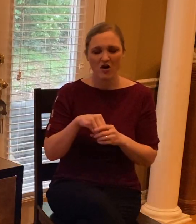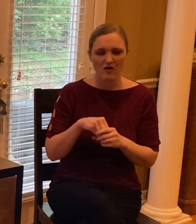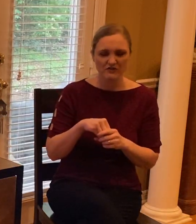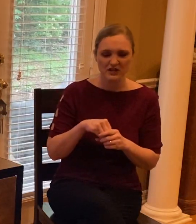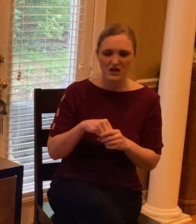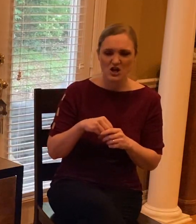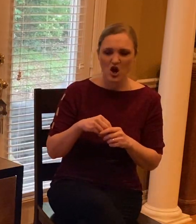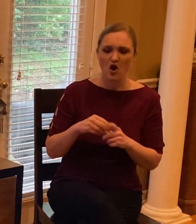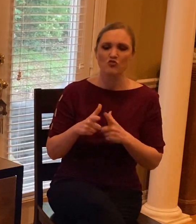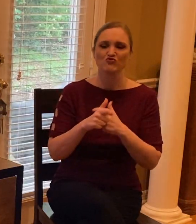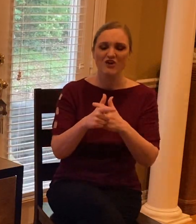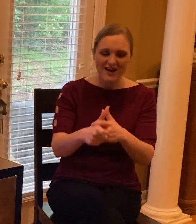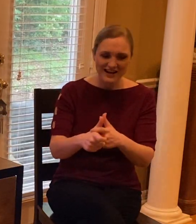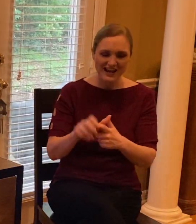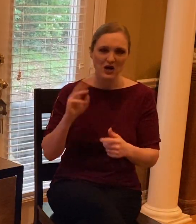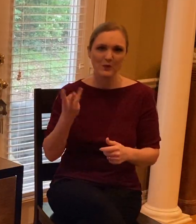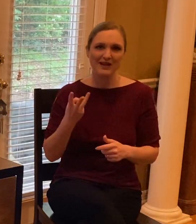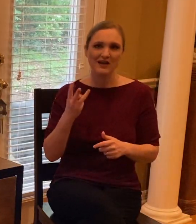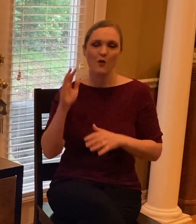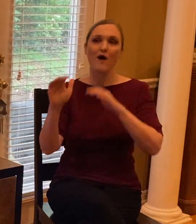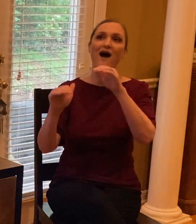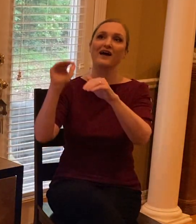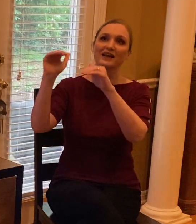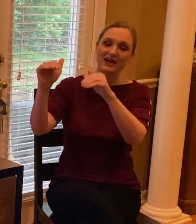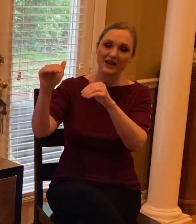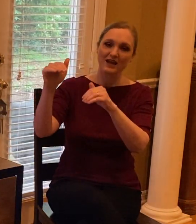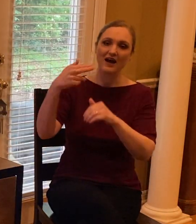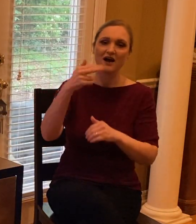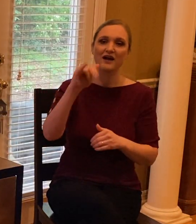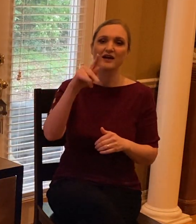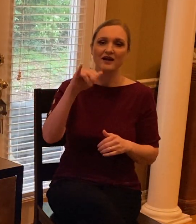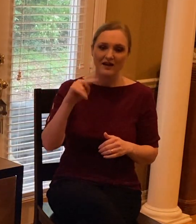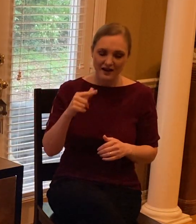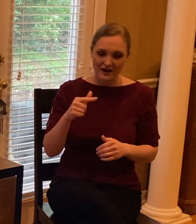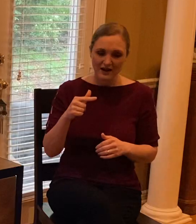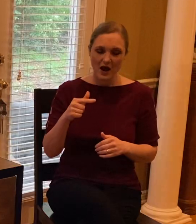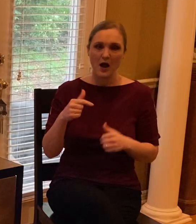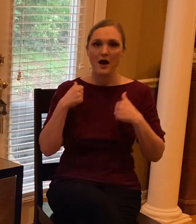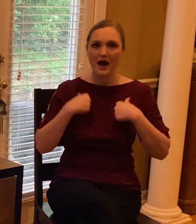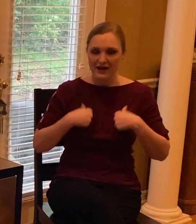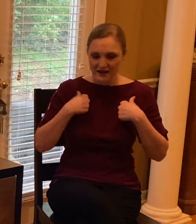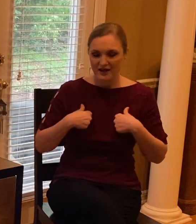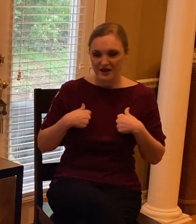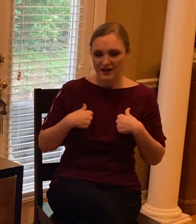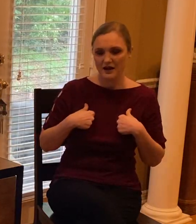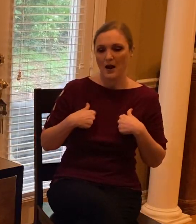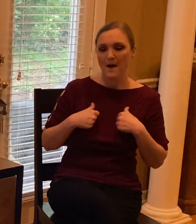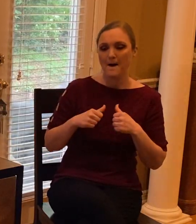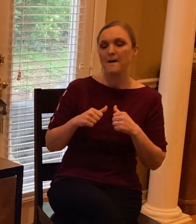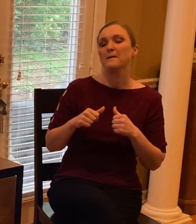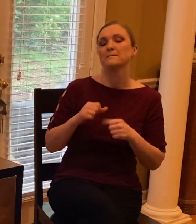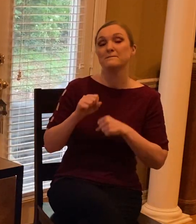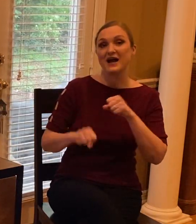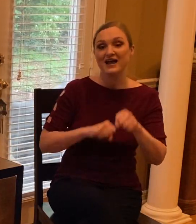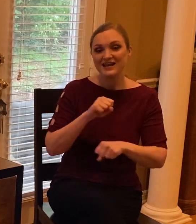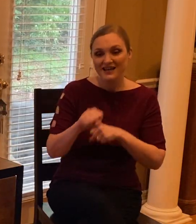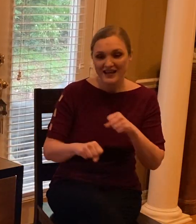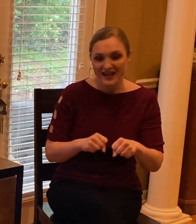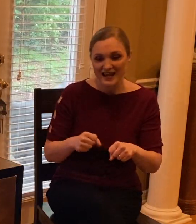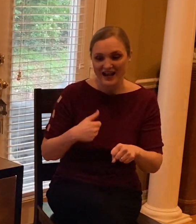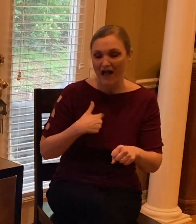running. We like biking. We like hiking. I dabble in guitar, dabble in photography, but busy with those